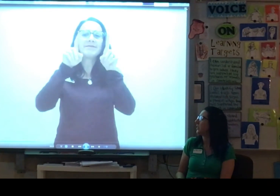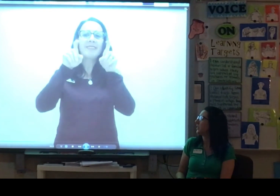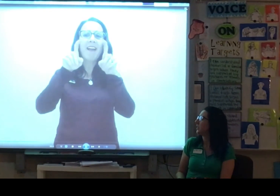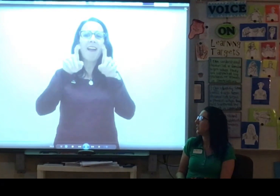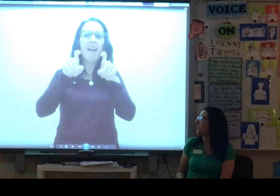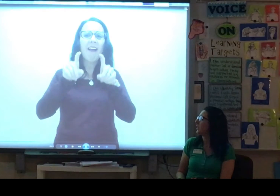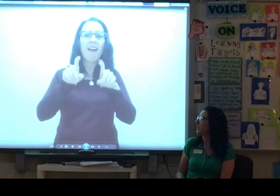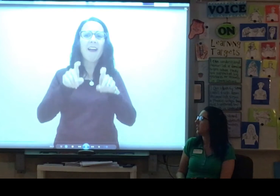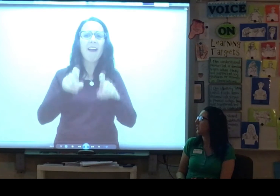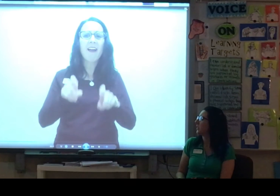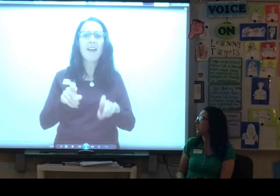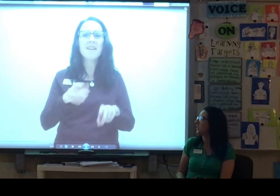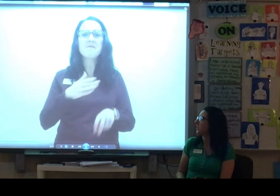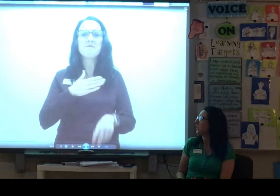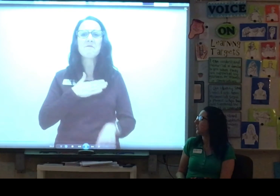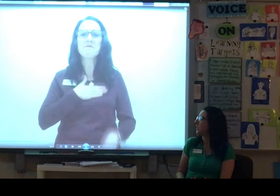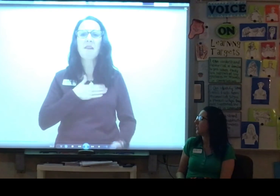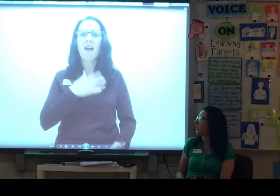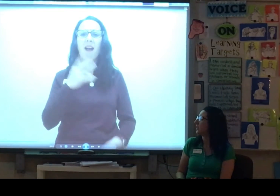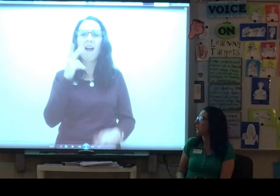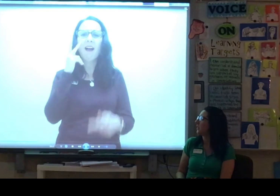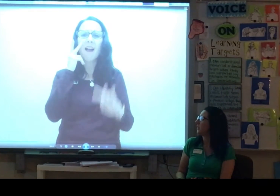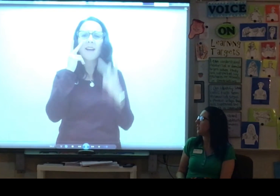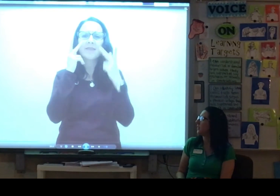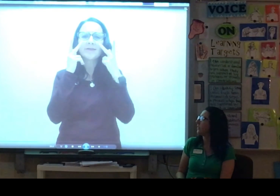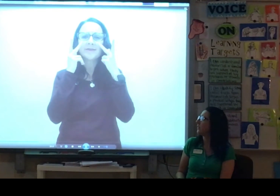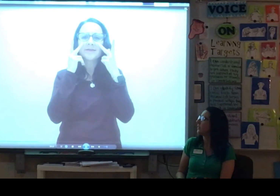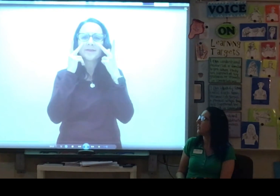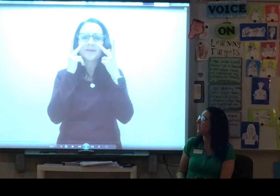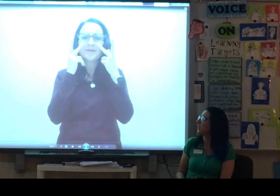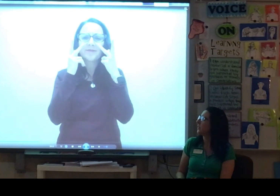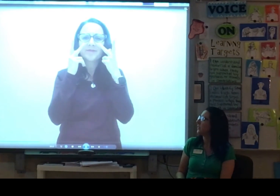She tested my vision.